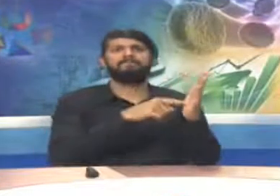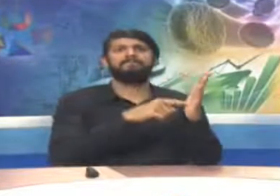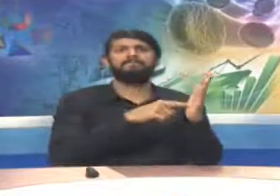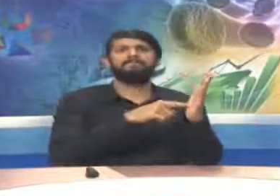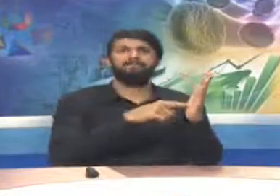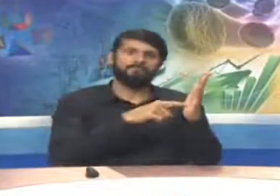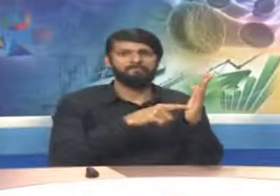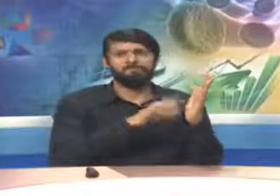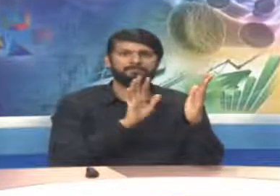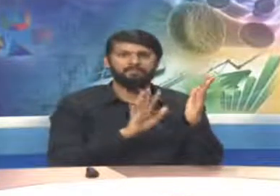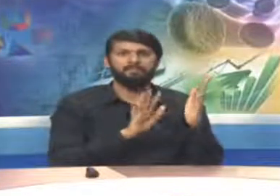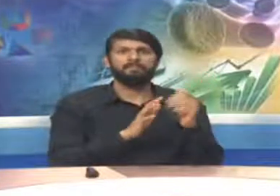He made a